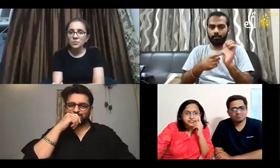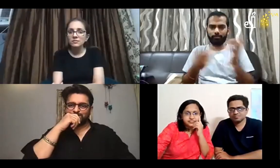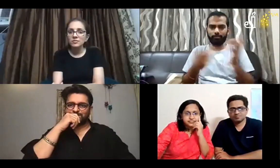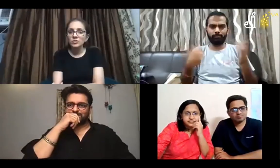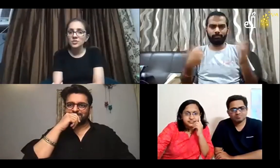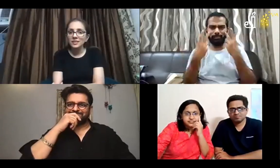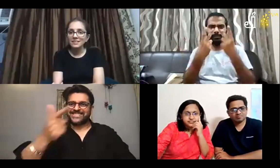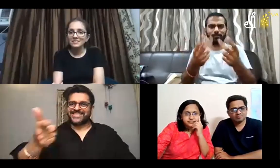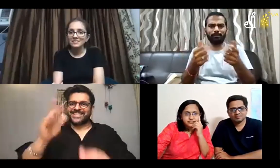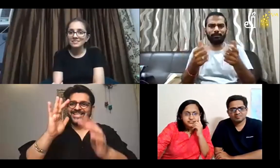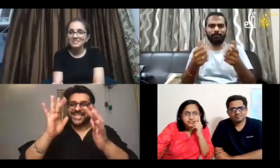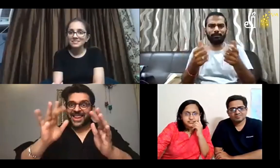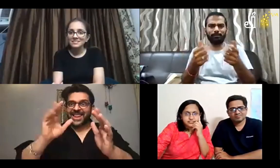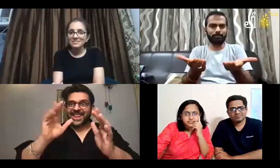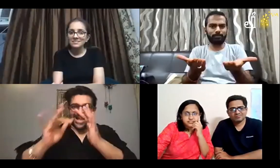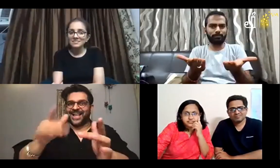Okay, we've lost you again.